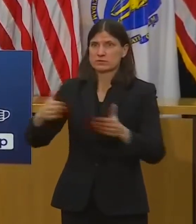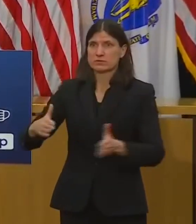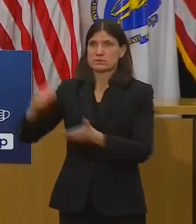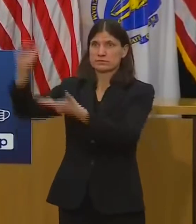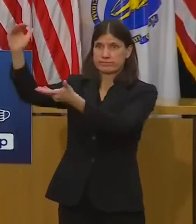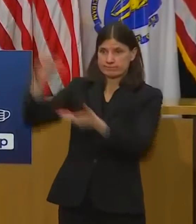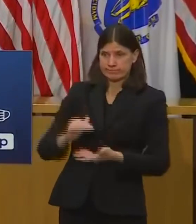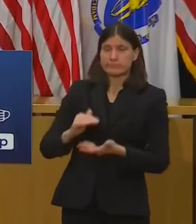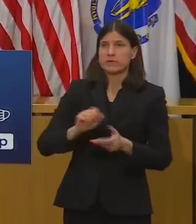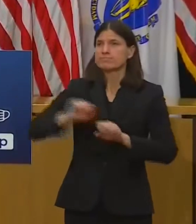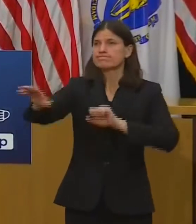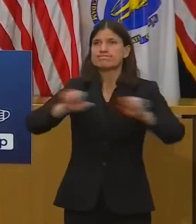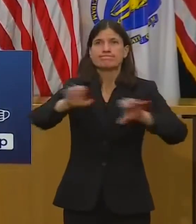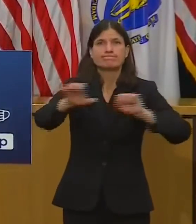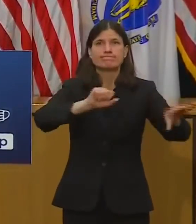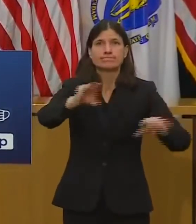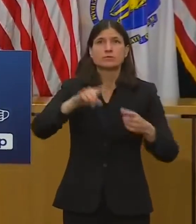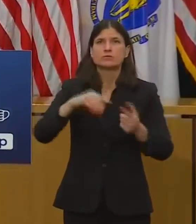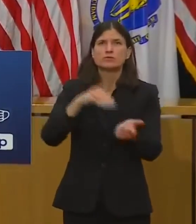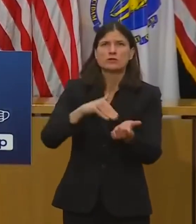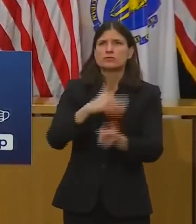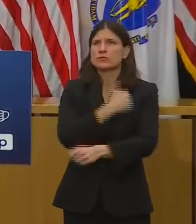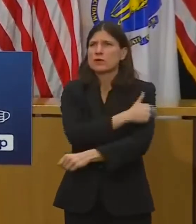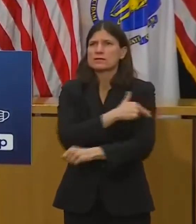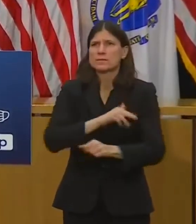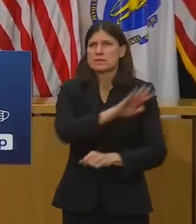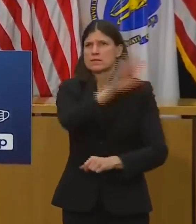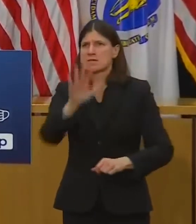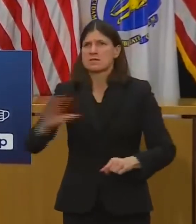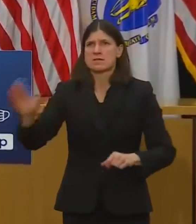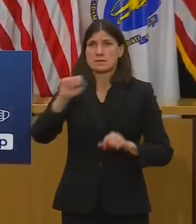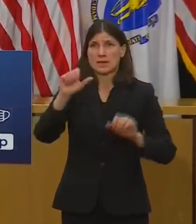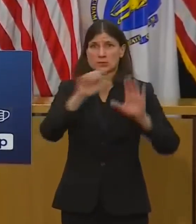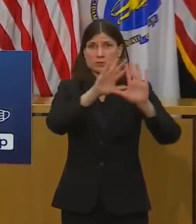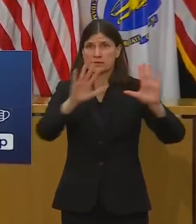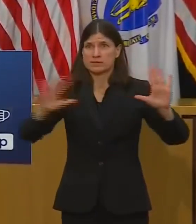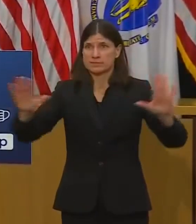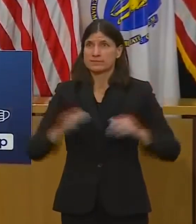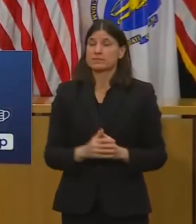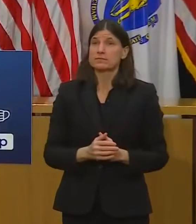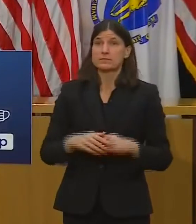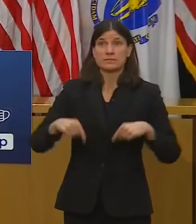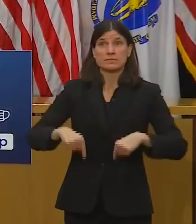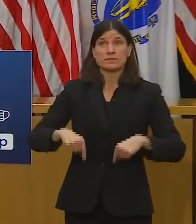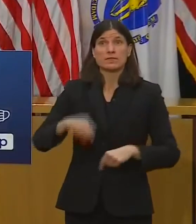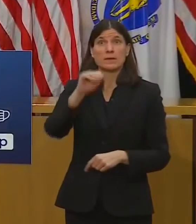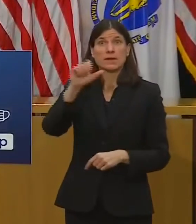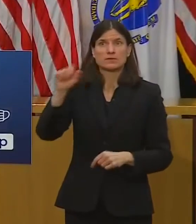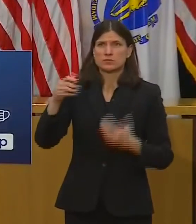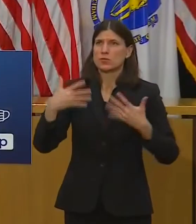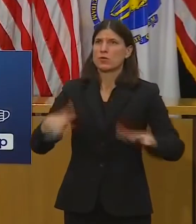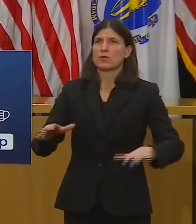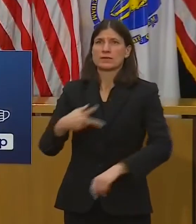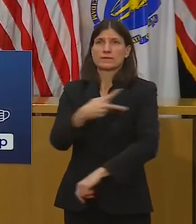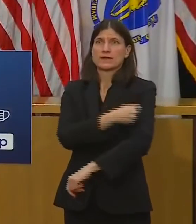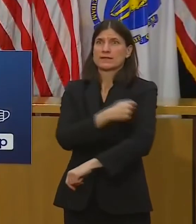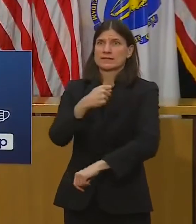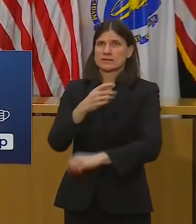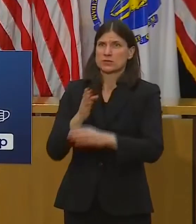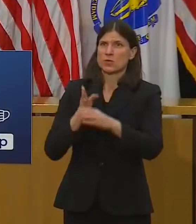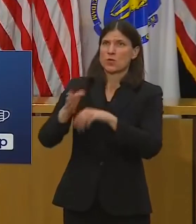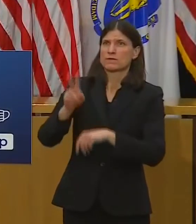167,084 doses of vaccine have been administered by Massachusetts providers, including over 16,000 doses that have